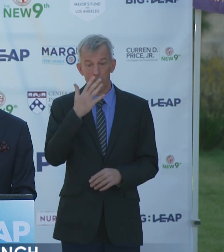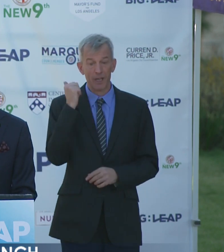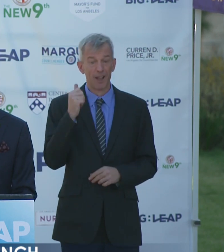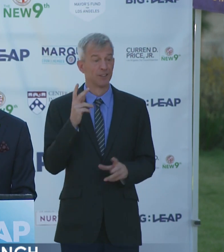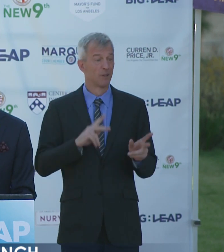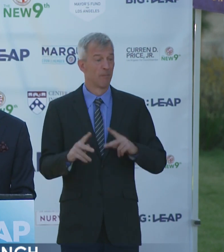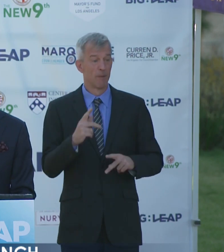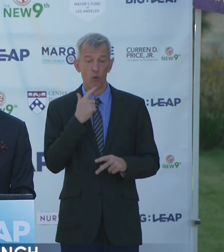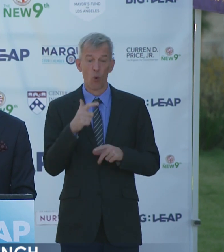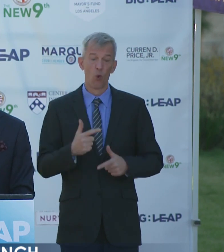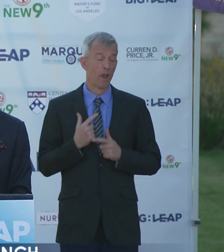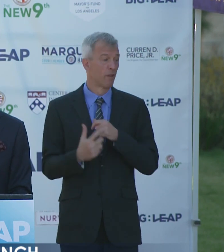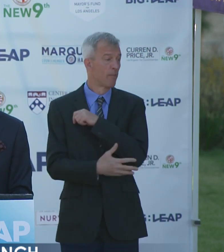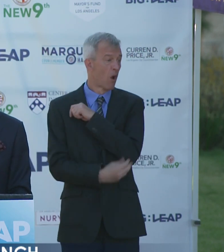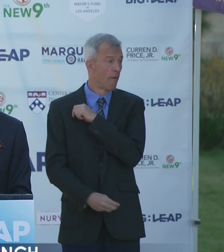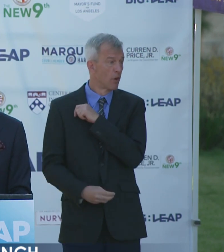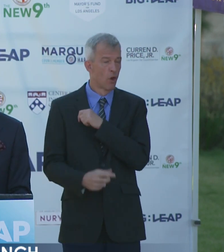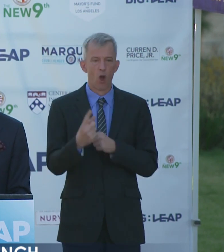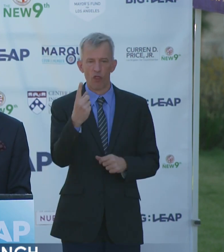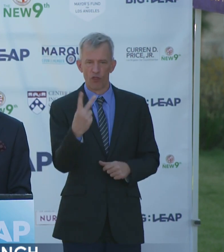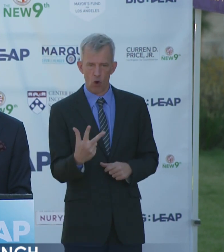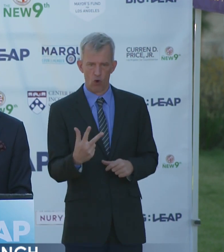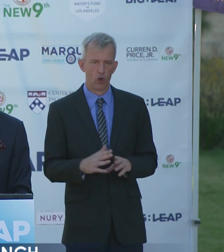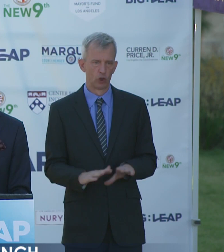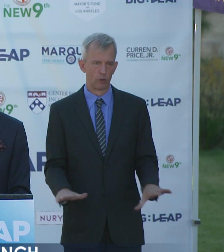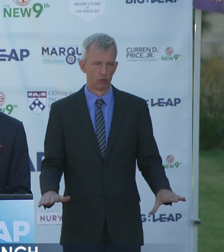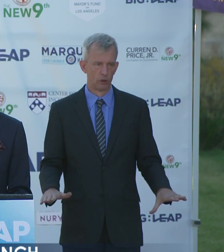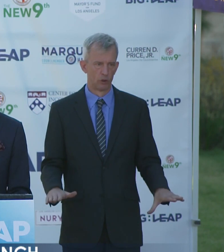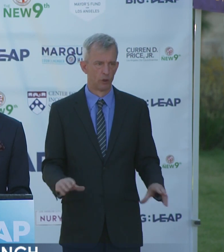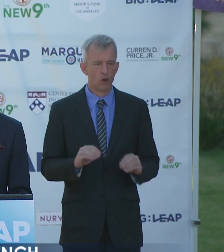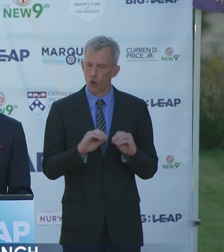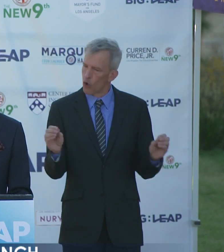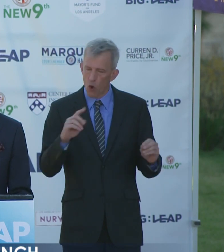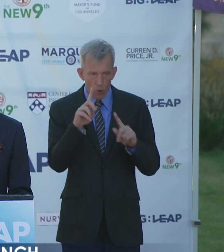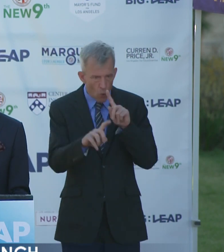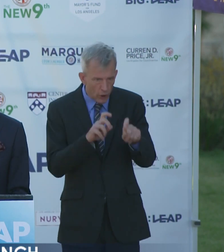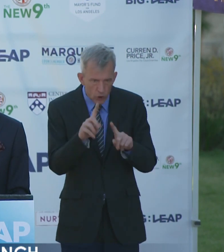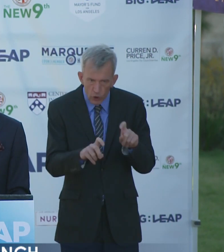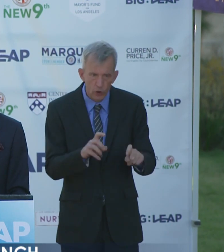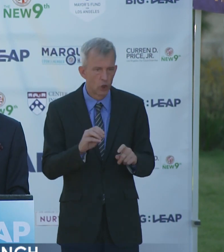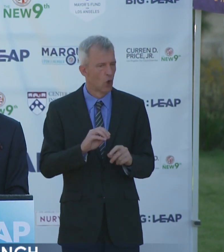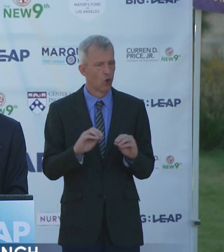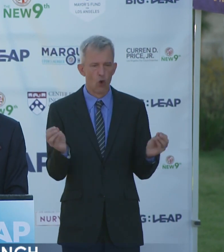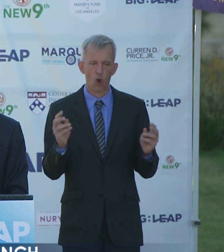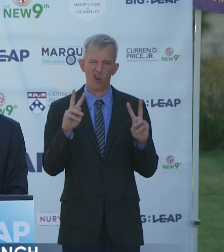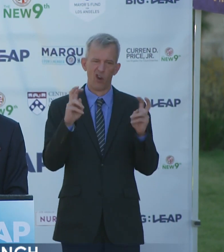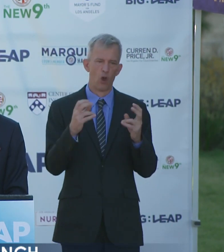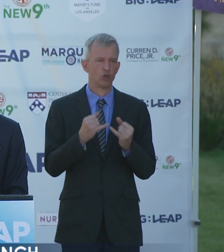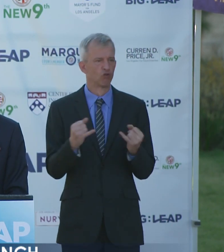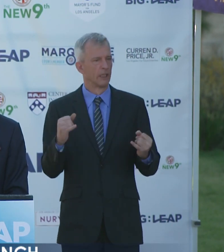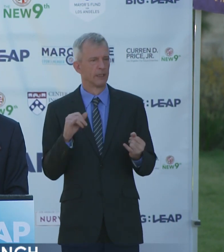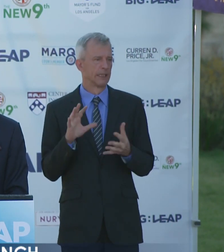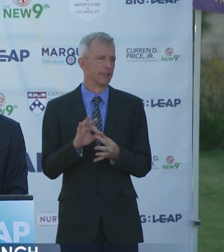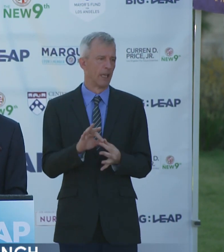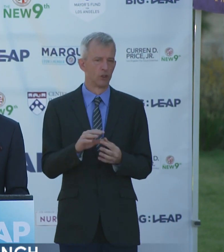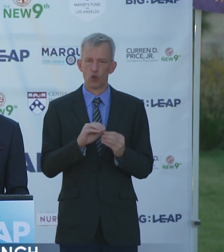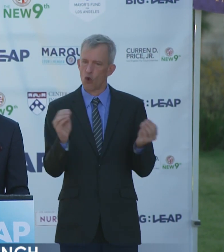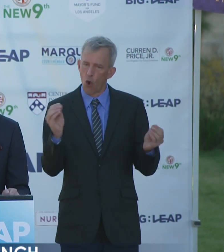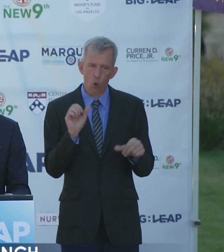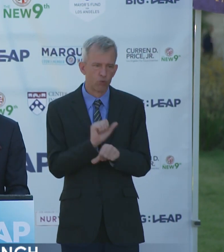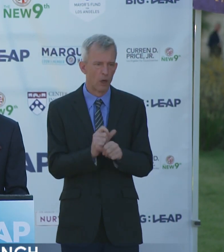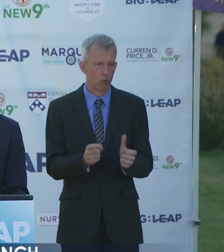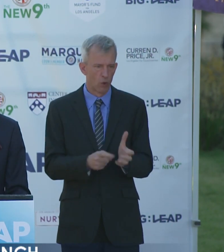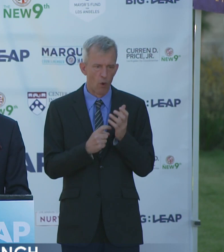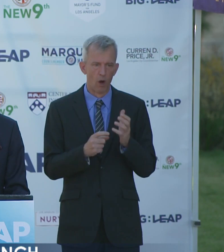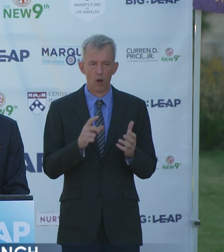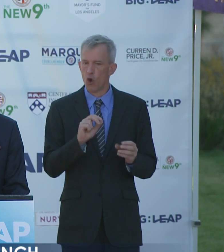no questions asked, no strings attached, no obligations, no work requirements. Now, for some who